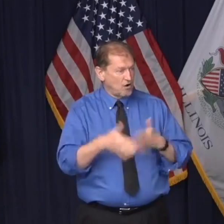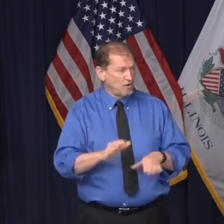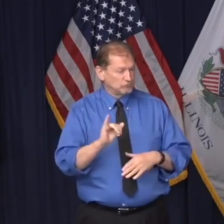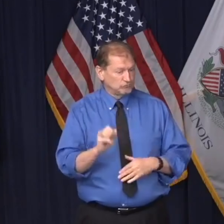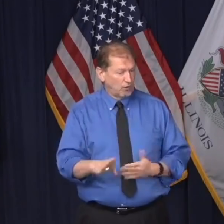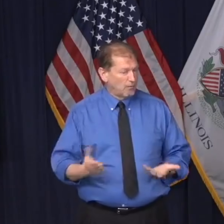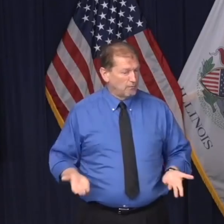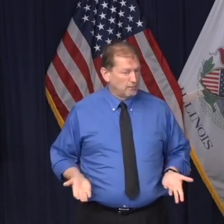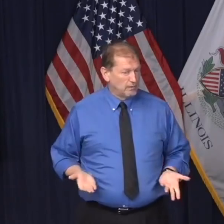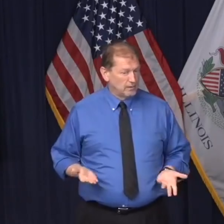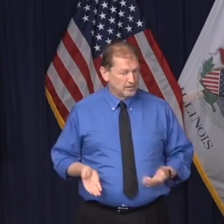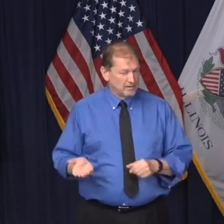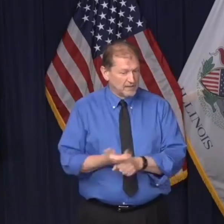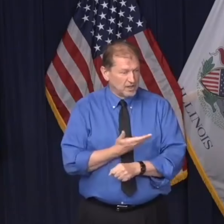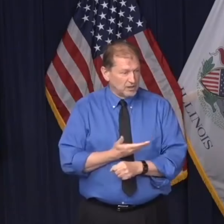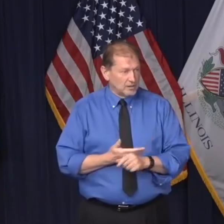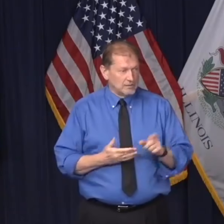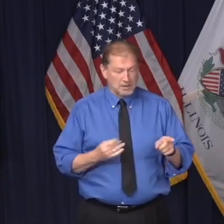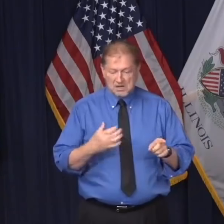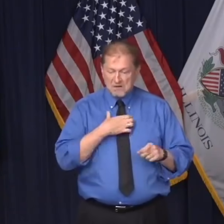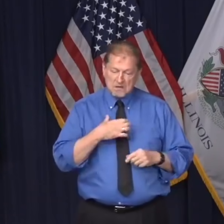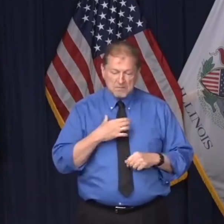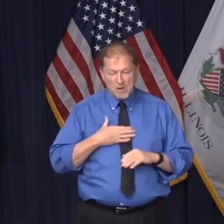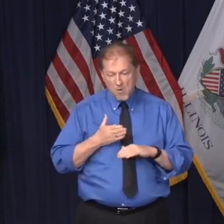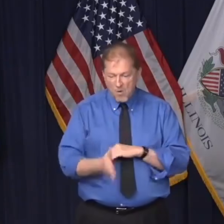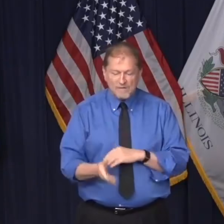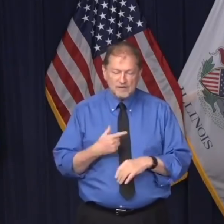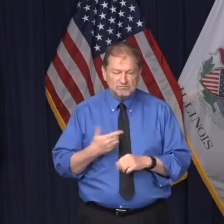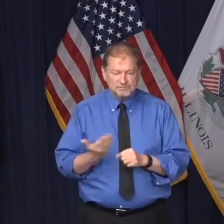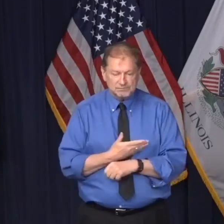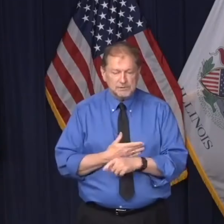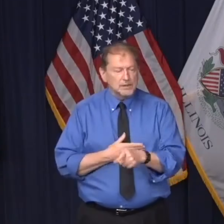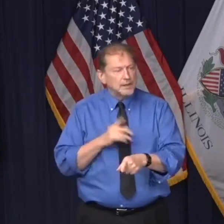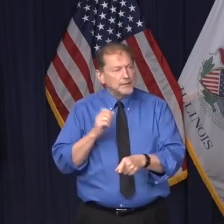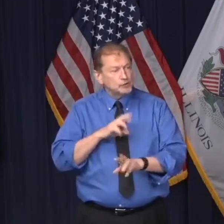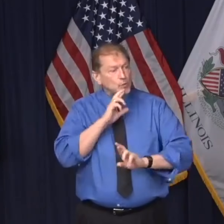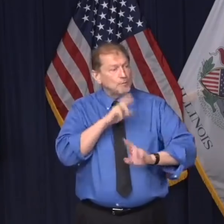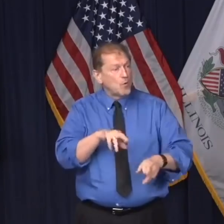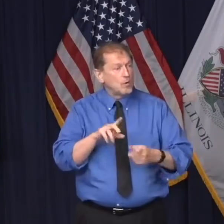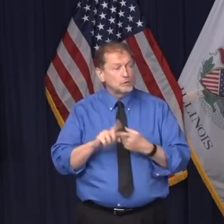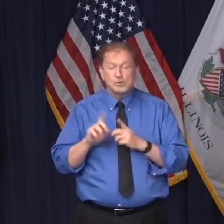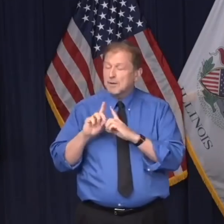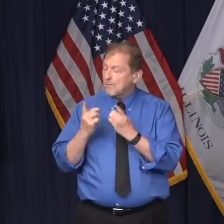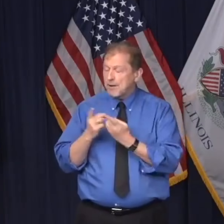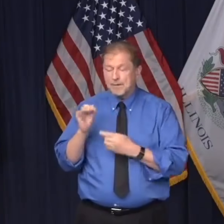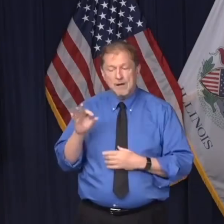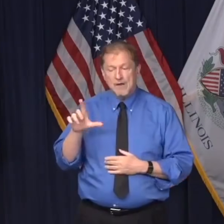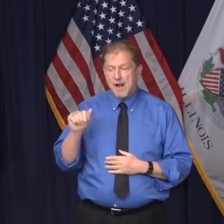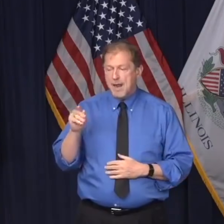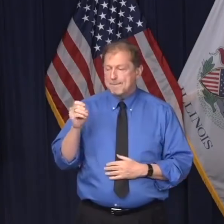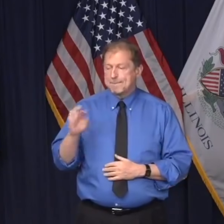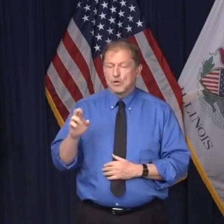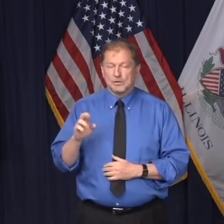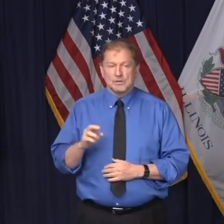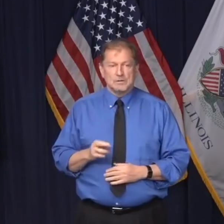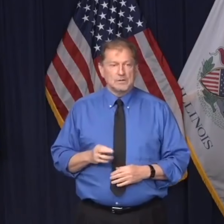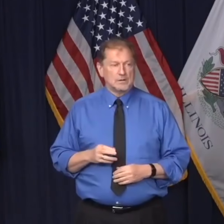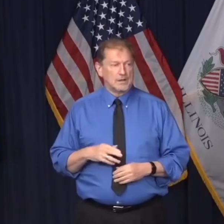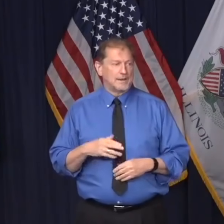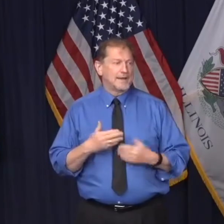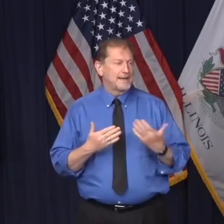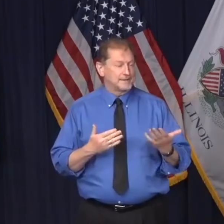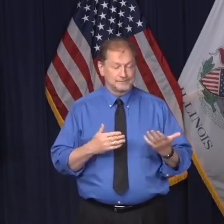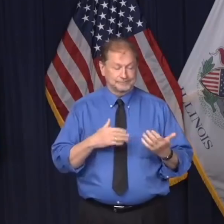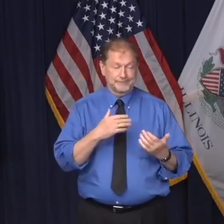much. If they're complaining too much, that frankly, they should report that to the Department of Labor. Complaining, I mean, I'm not sure, you know,